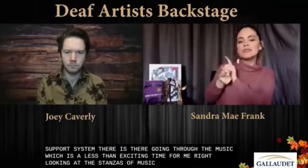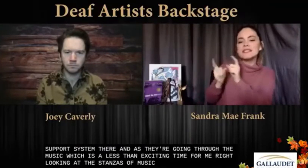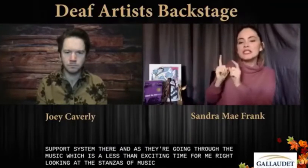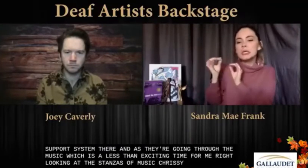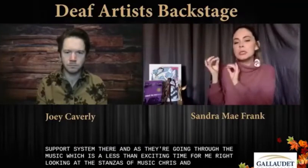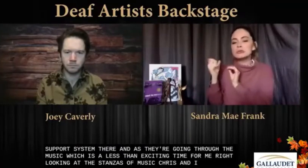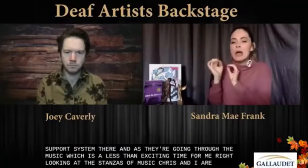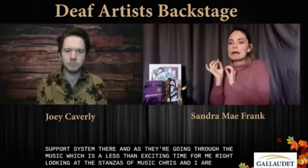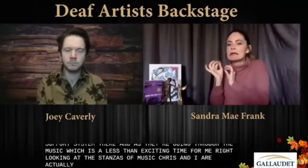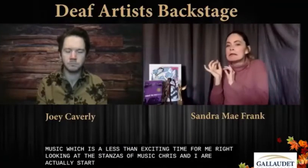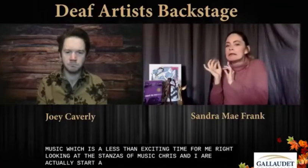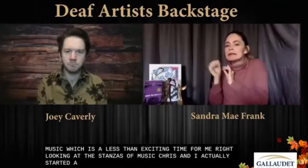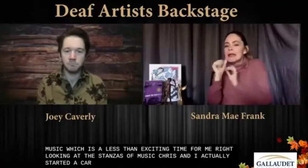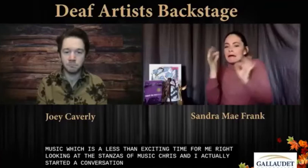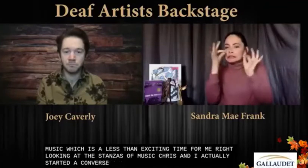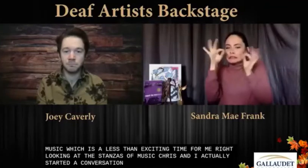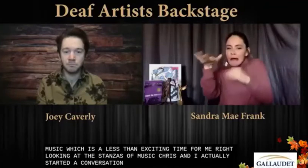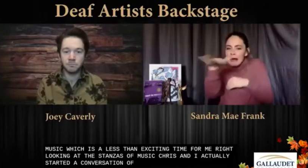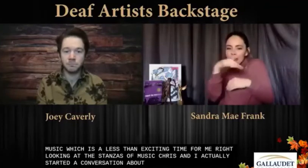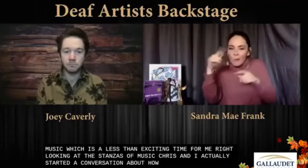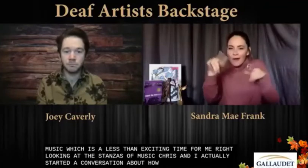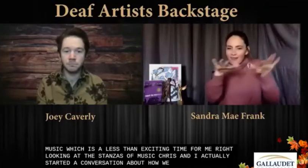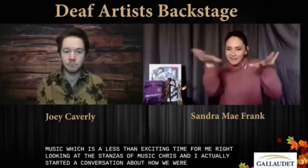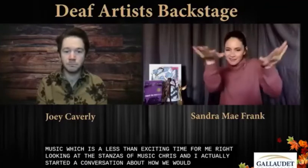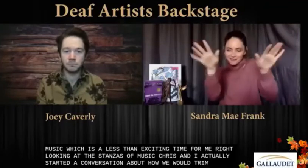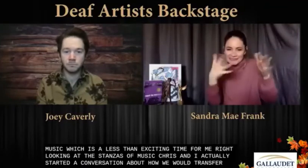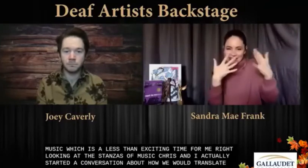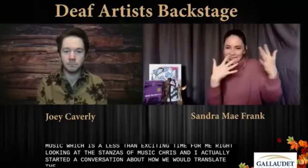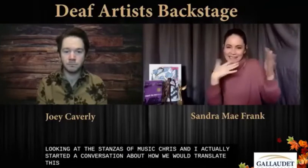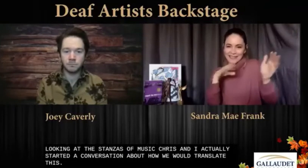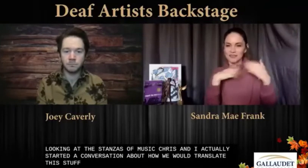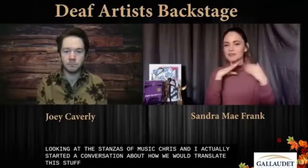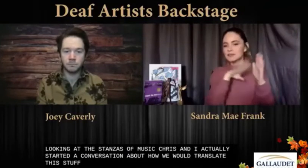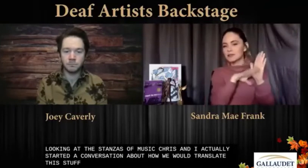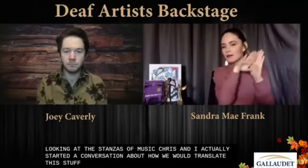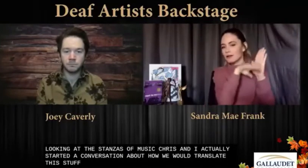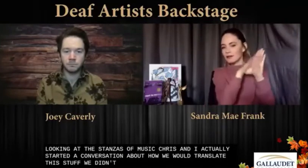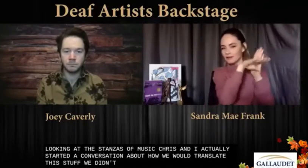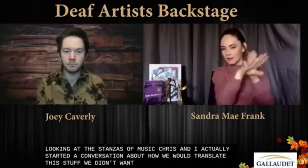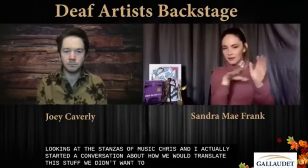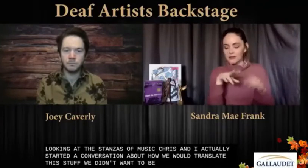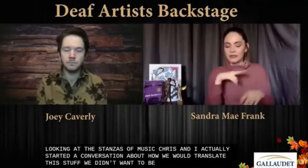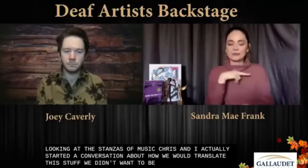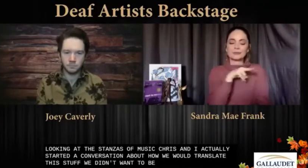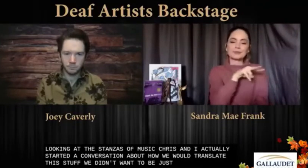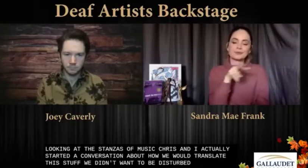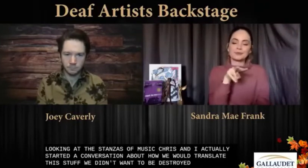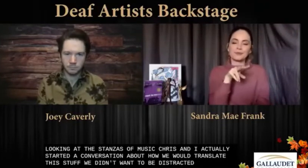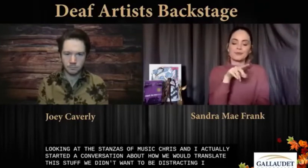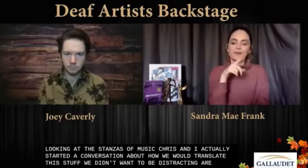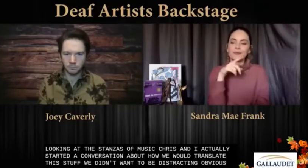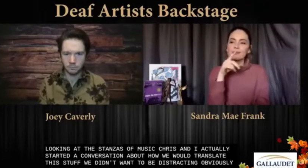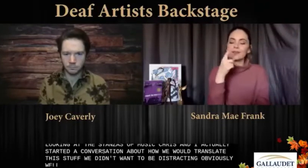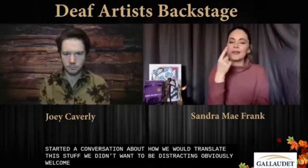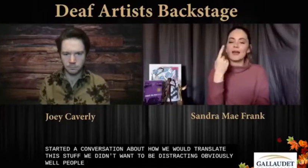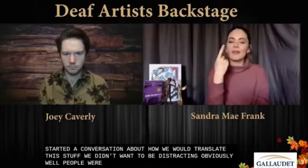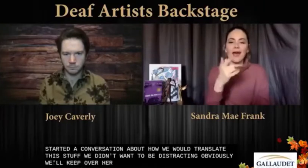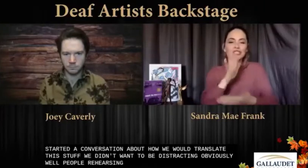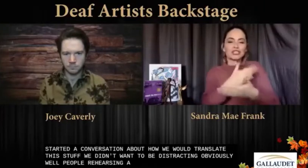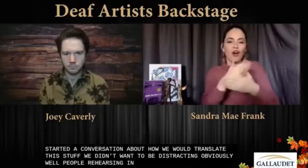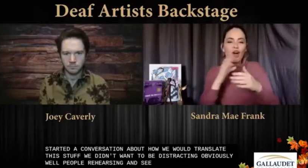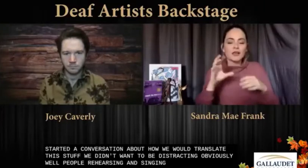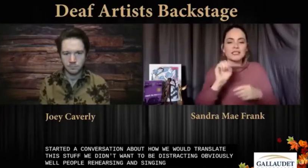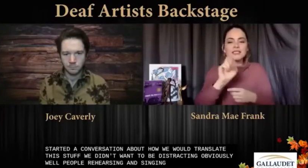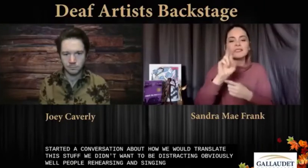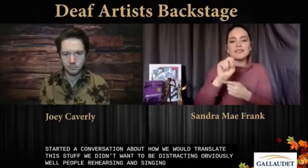Chris and I actually started a conversation about how we would translate this stuff we didn't want to be distracting obviously while people rehearsing and